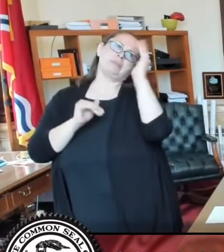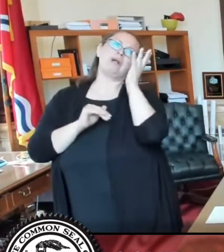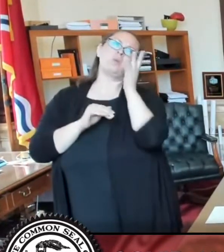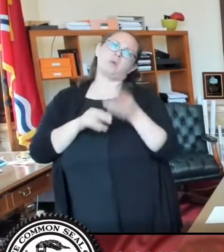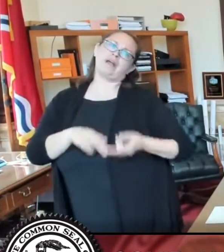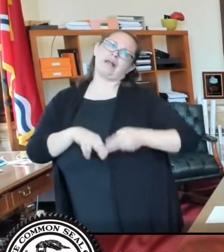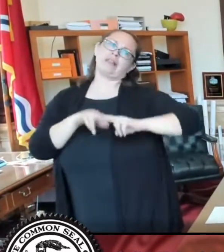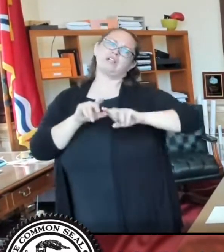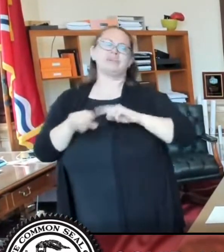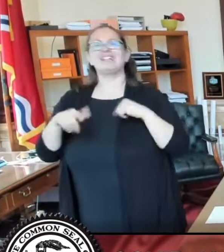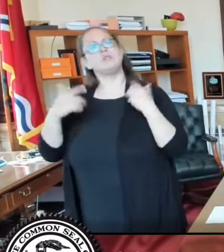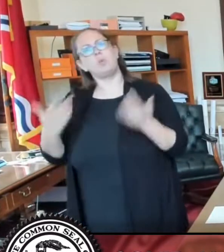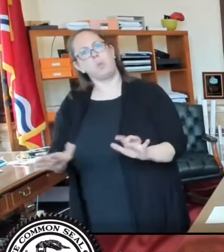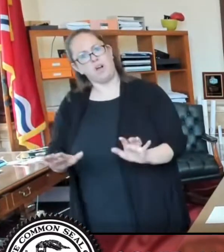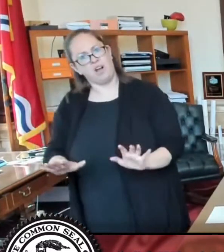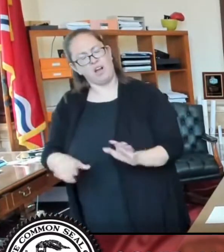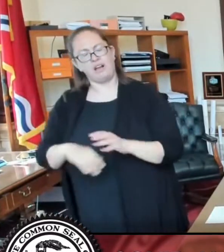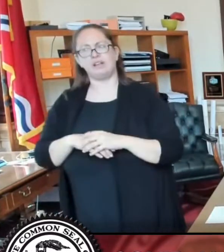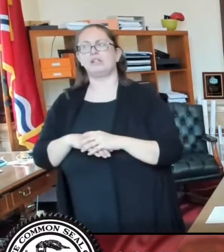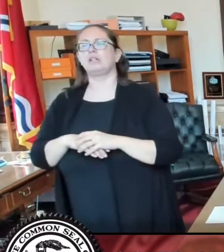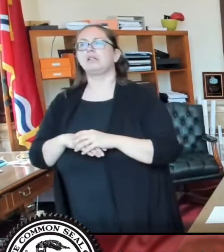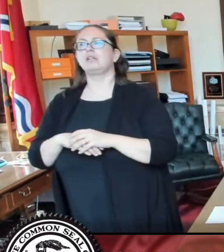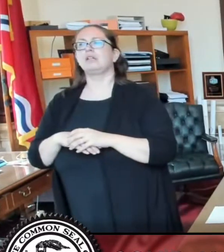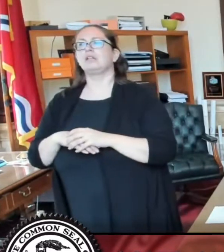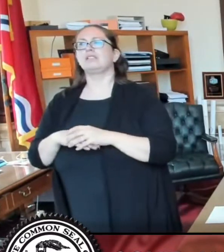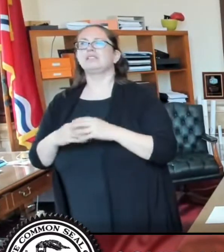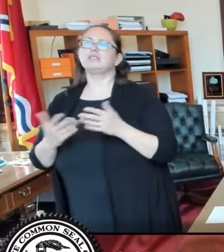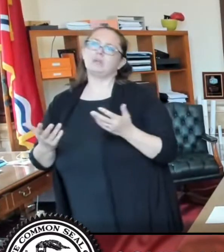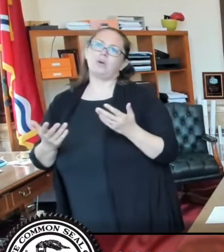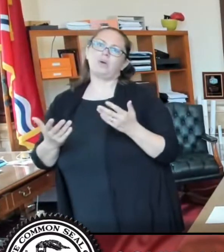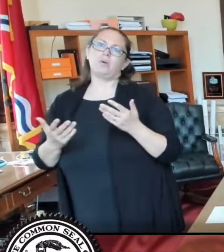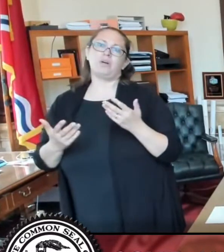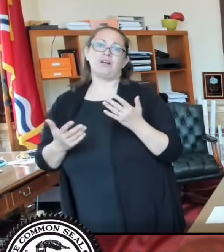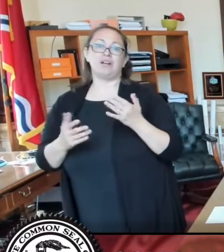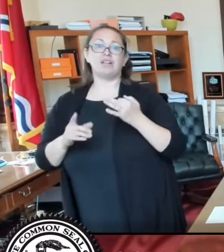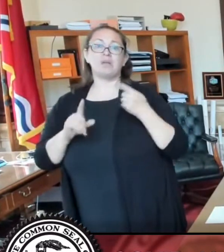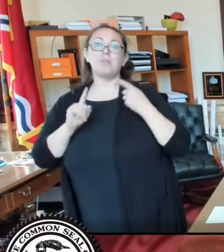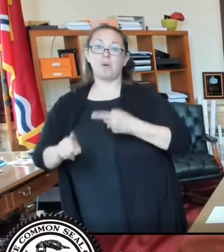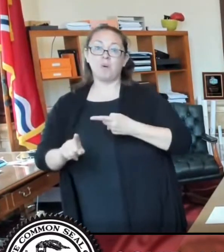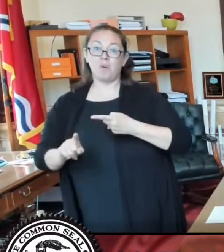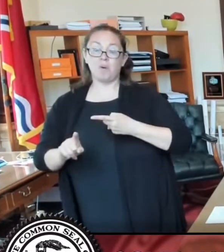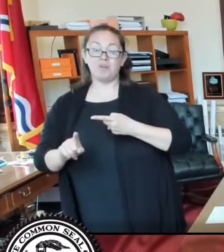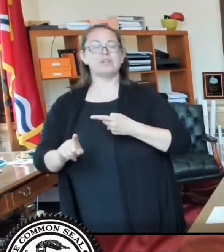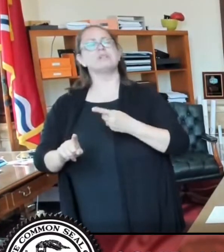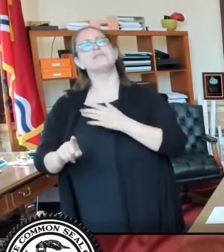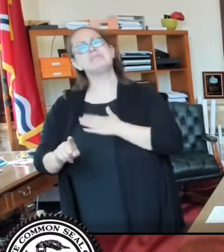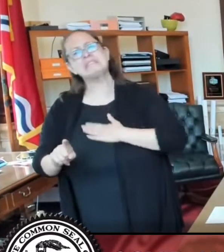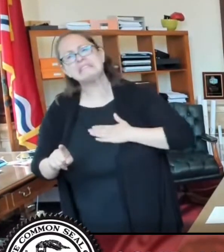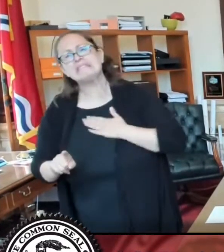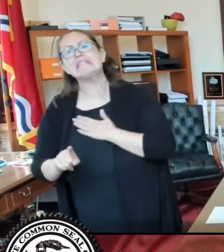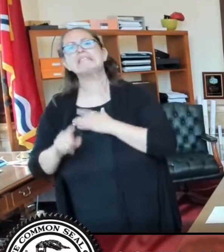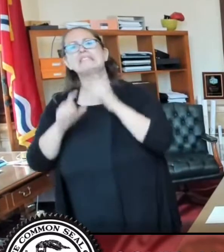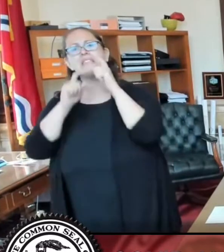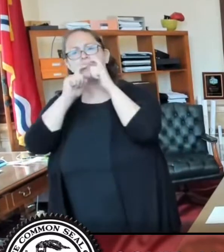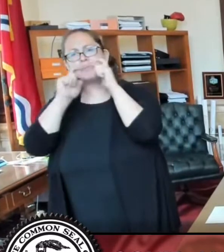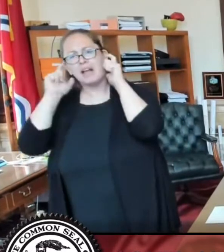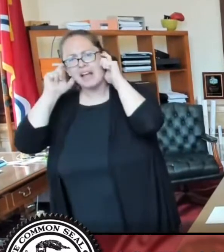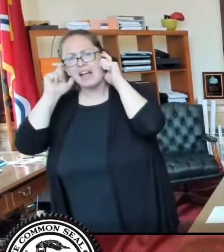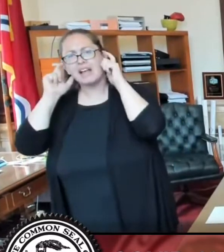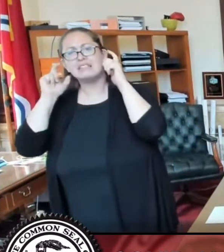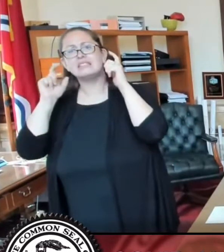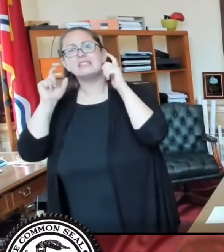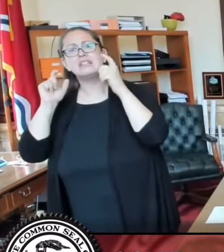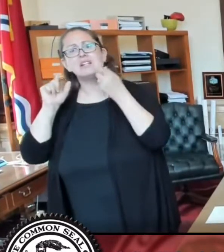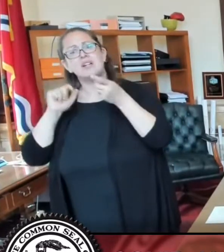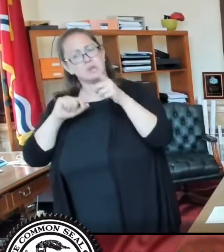So that's just a message to say, please wear your masks. You've got to wear them.